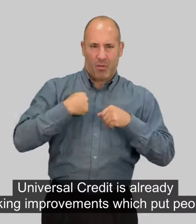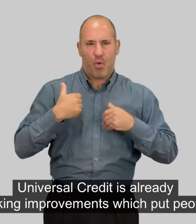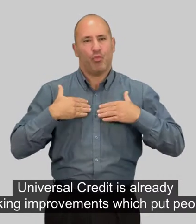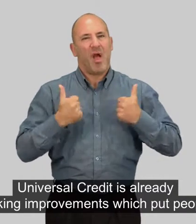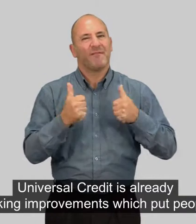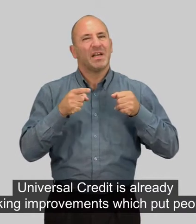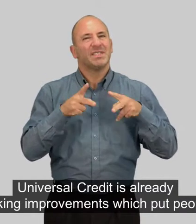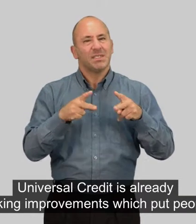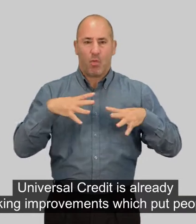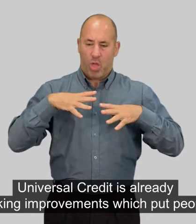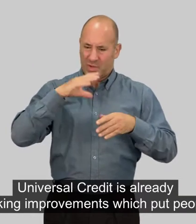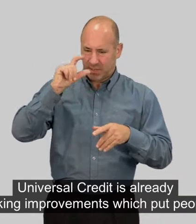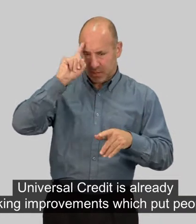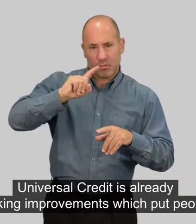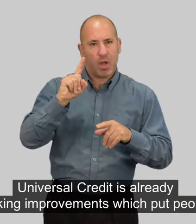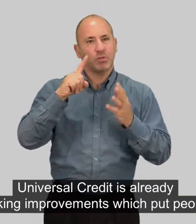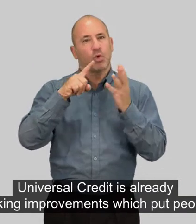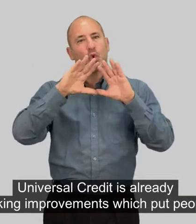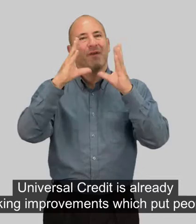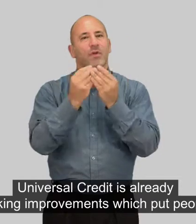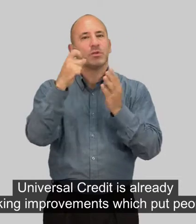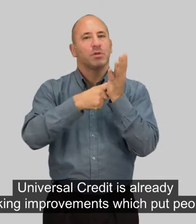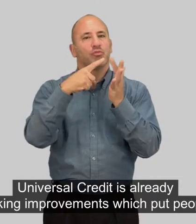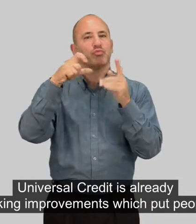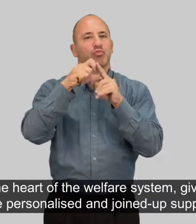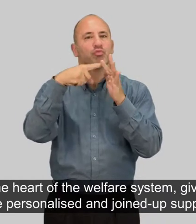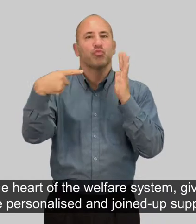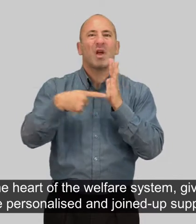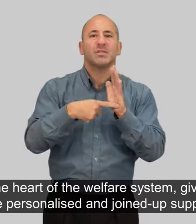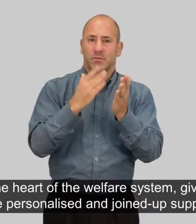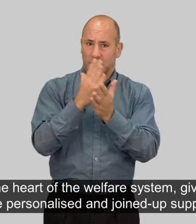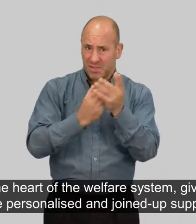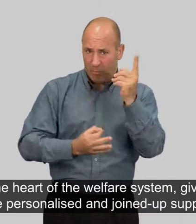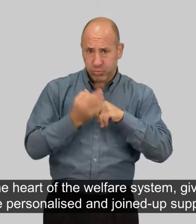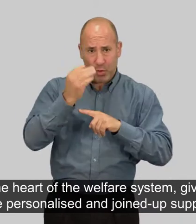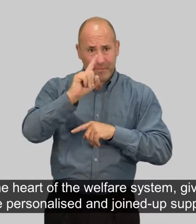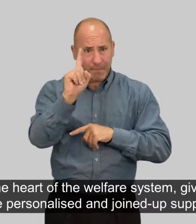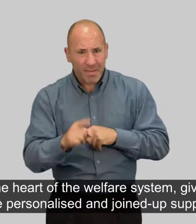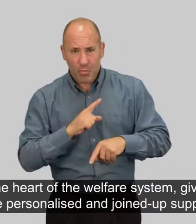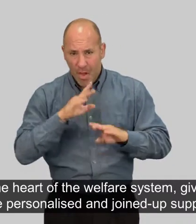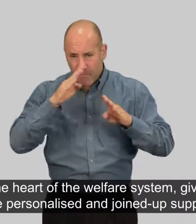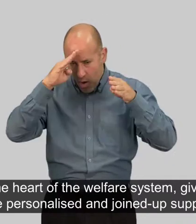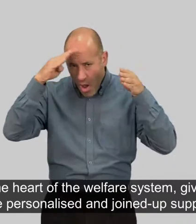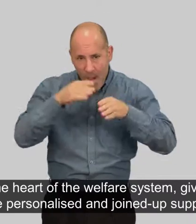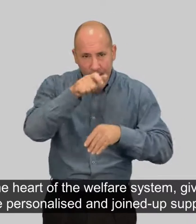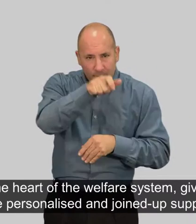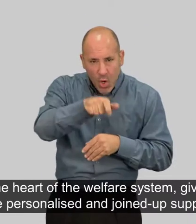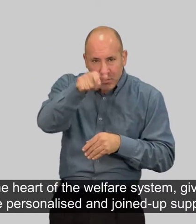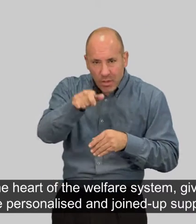Universal credit is already making improvements which put people at the heart of the welfare system, giving more personalised and